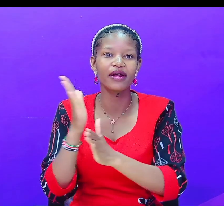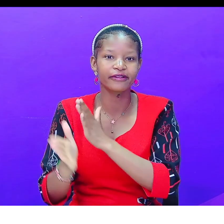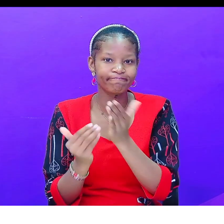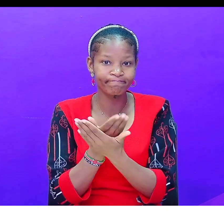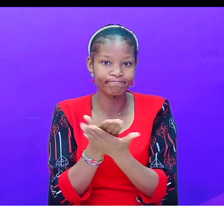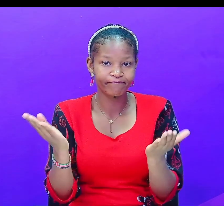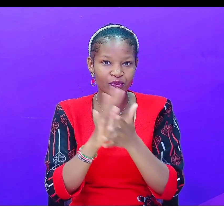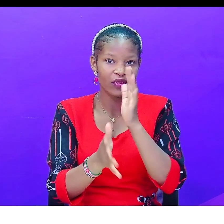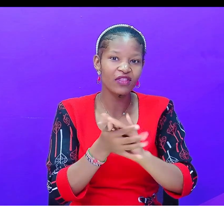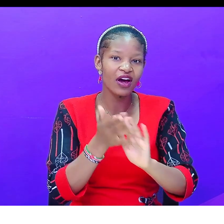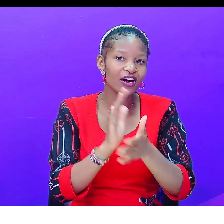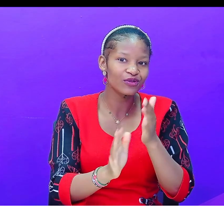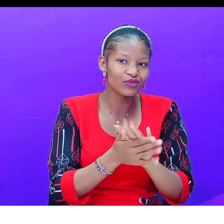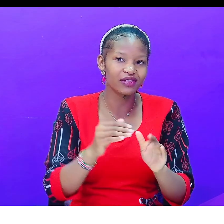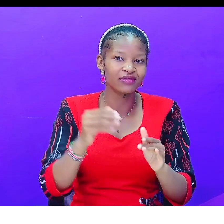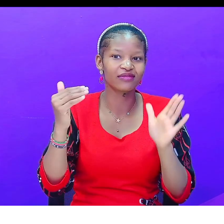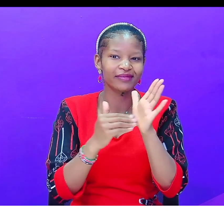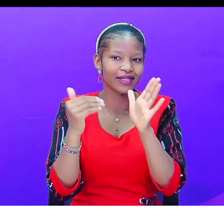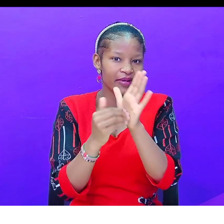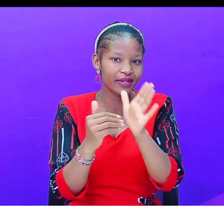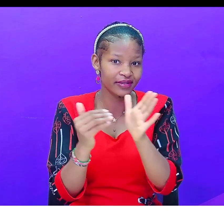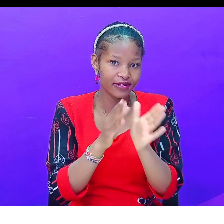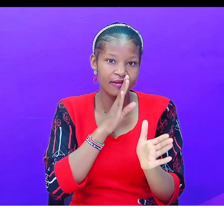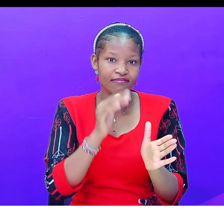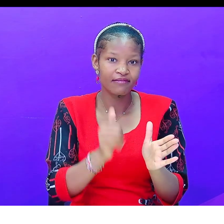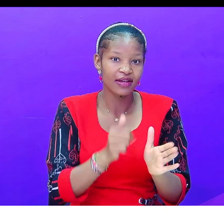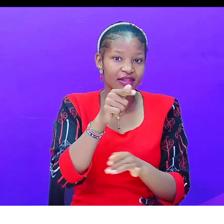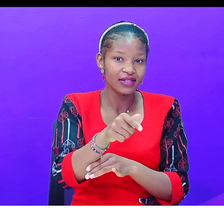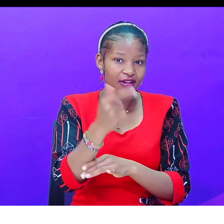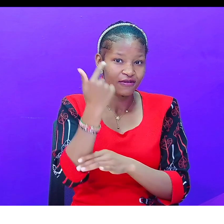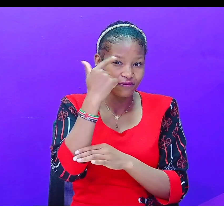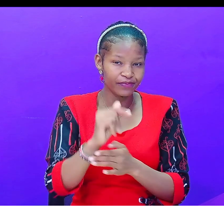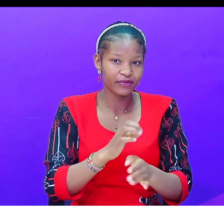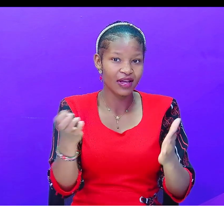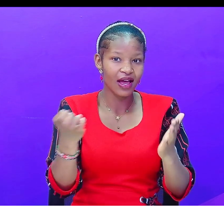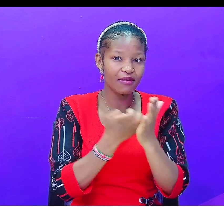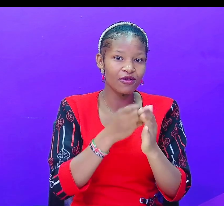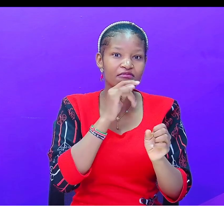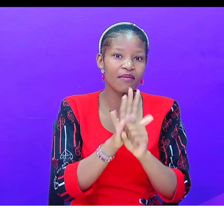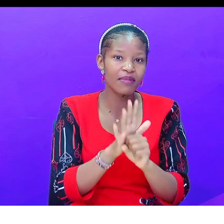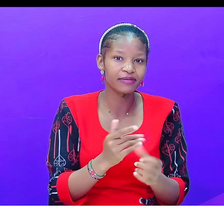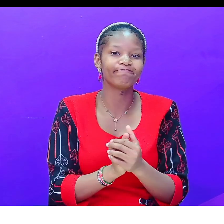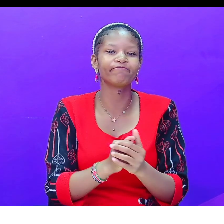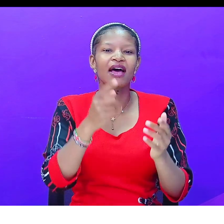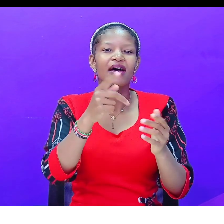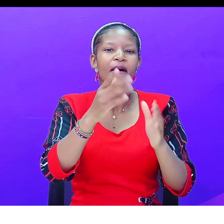He cautioned against being swayed by empty promises and political slogans. The president's